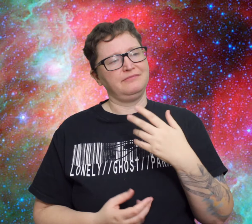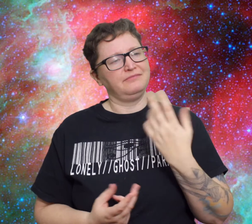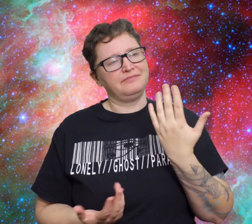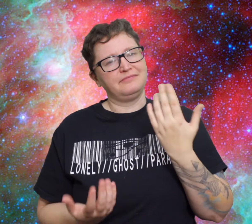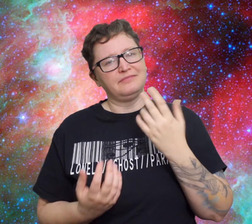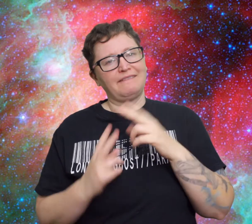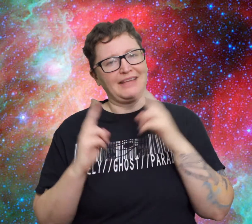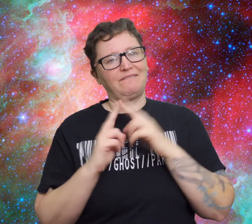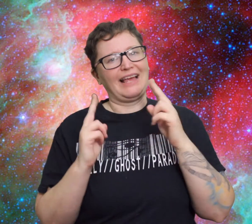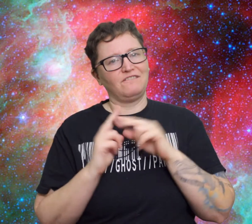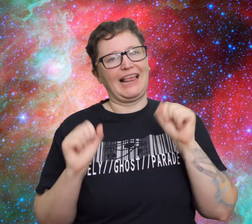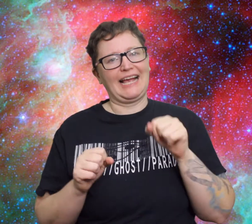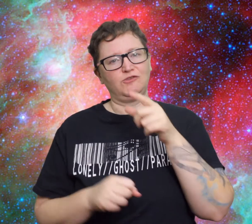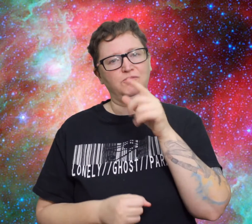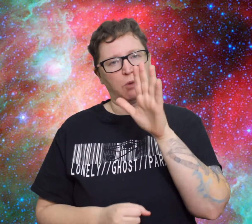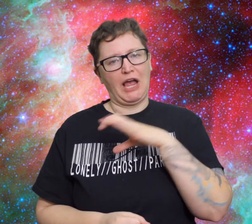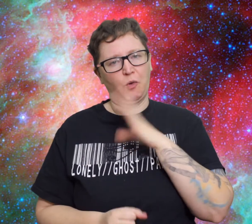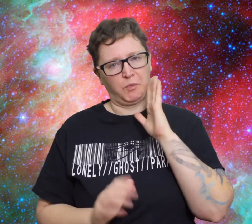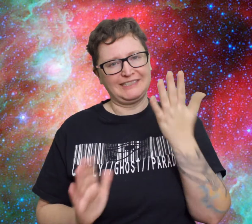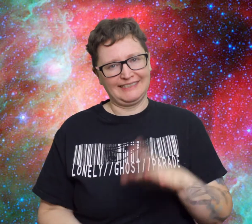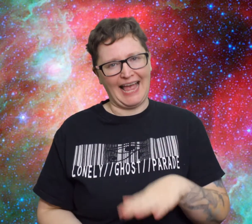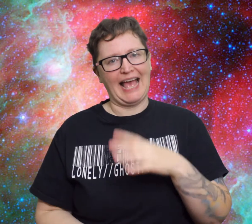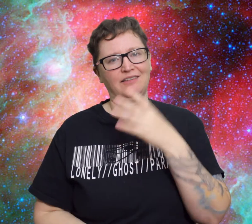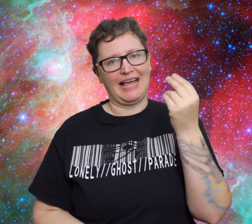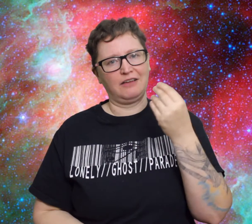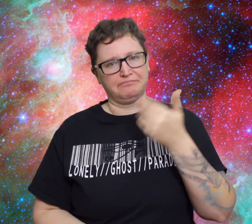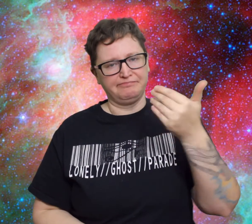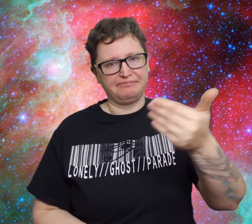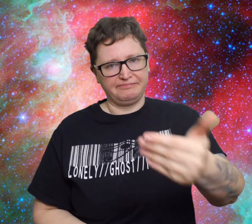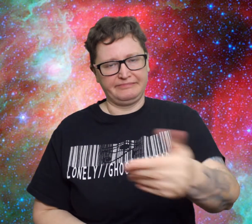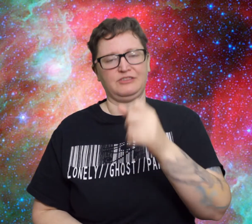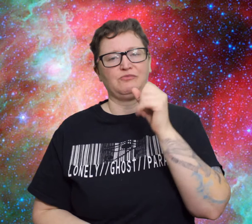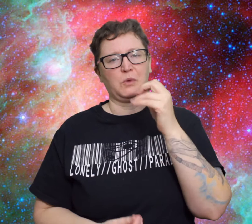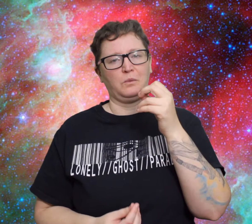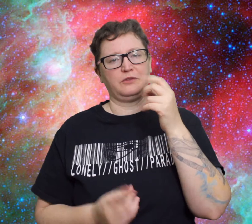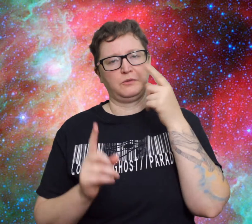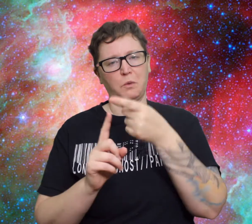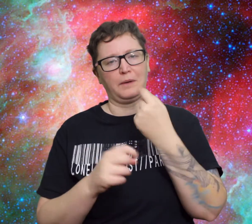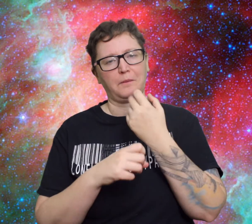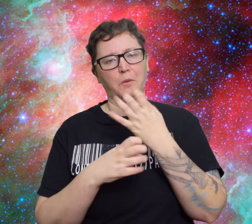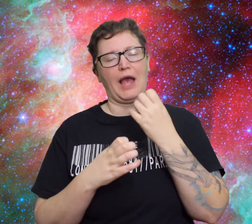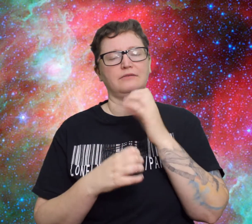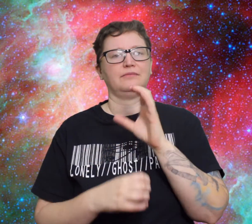have a high death rate, so it's very, very likely your character is going to die over and over.